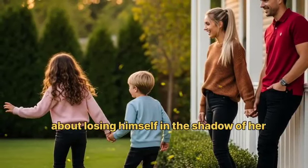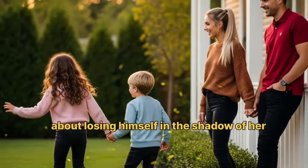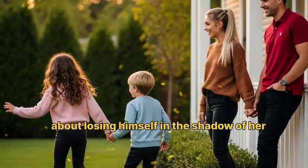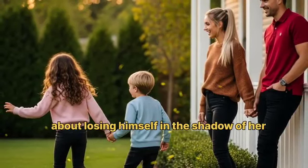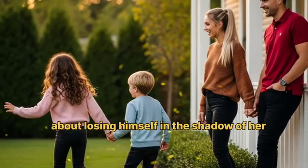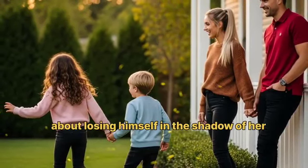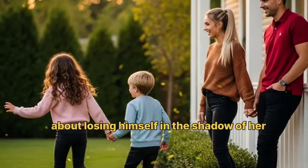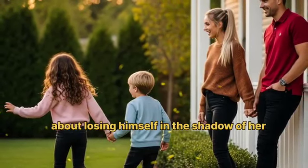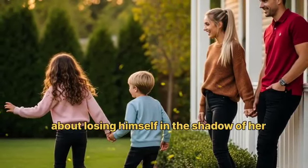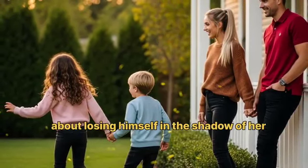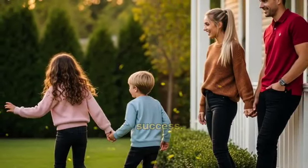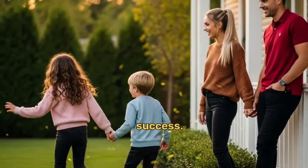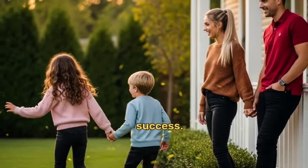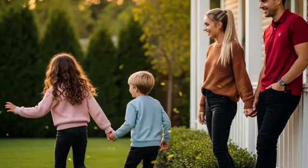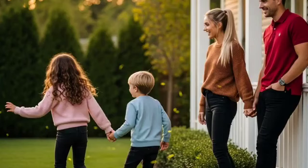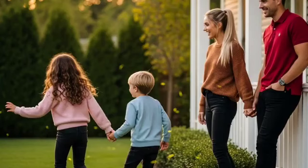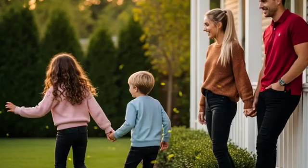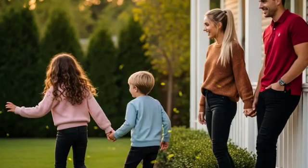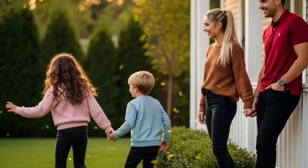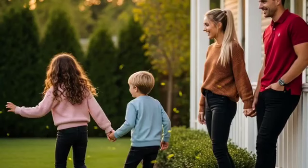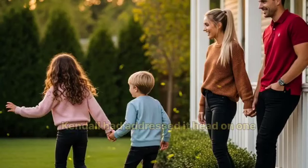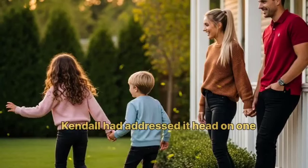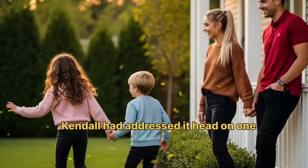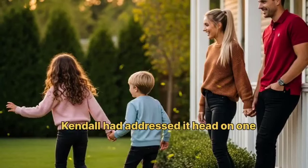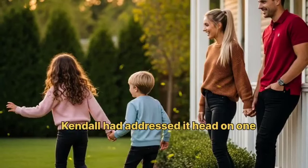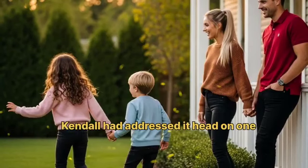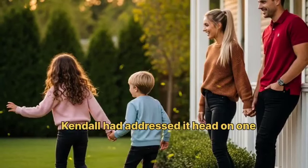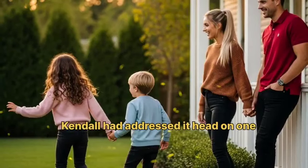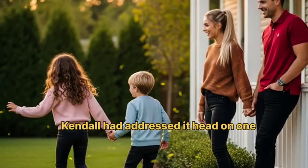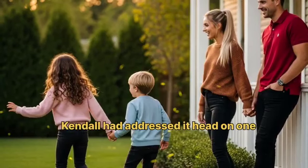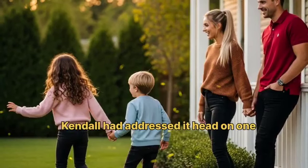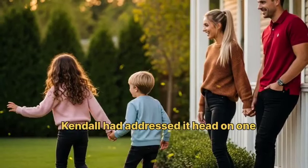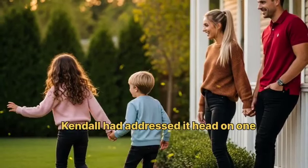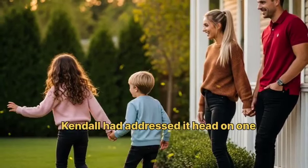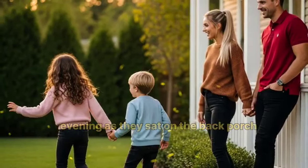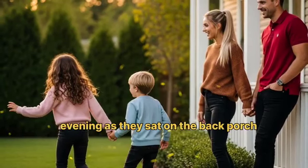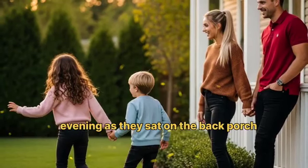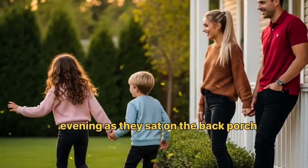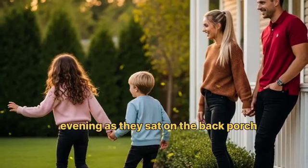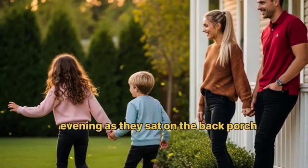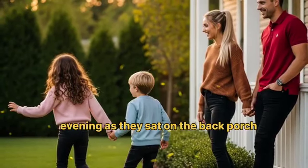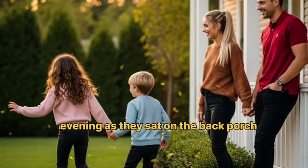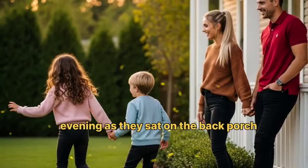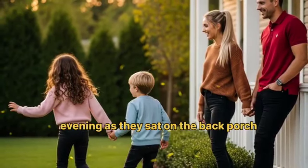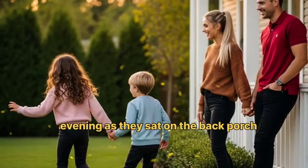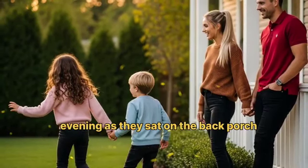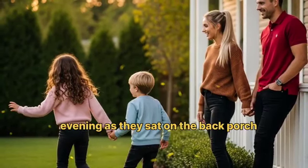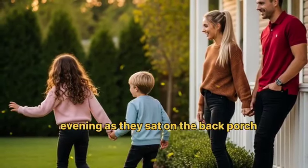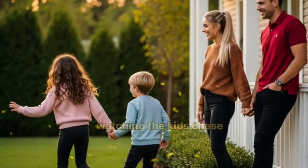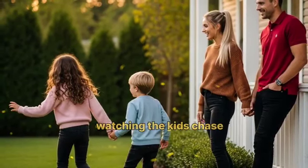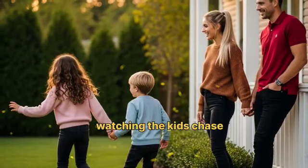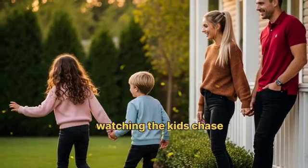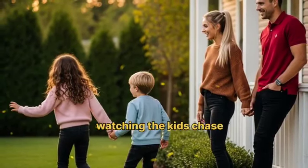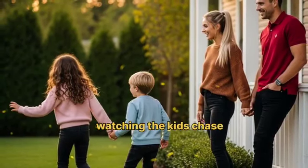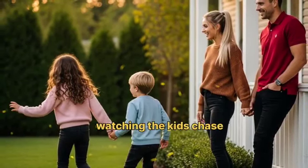himself in the shadow of her success. Kendall had addressed it head-on one evening as they sat on the back porch watching the kids